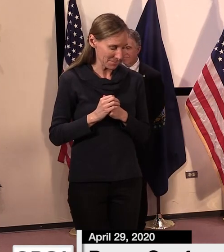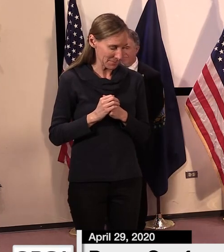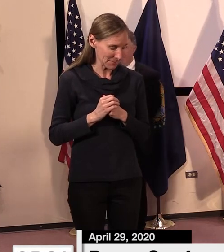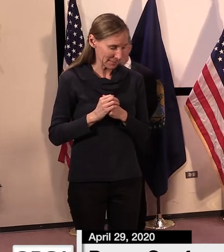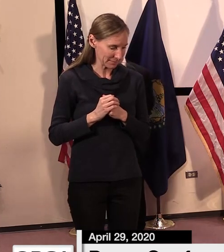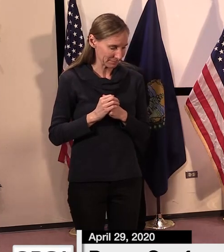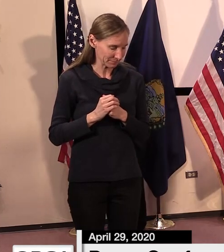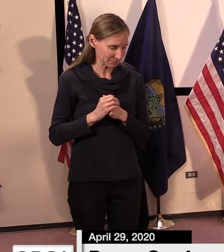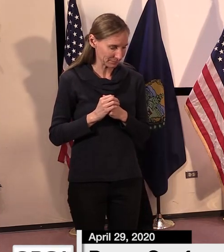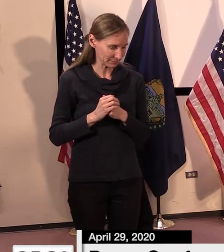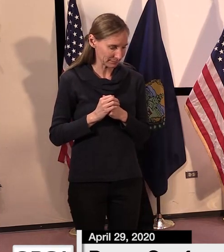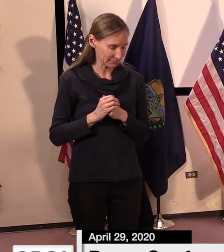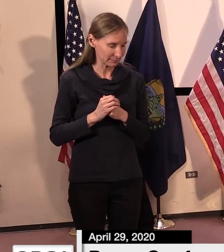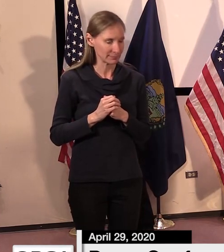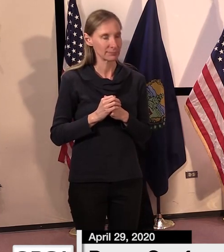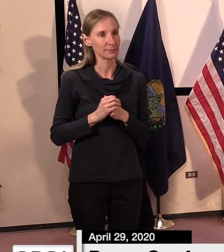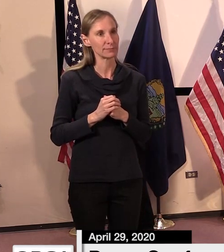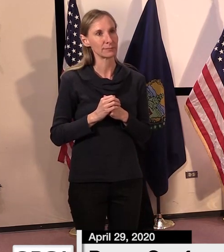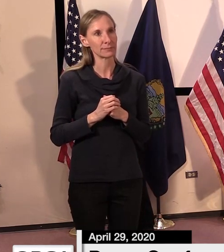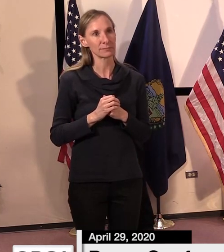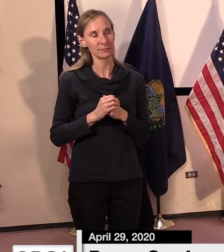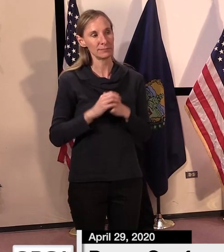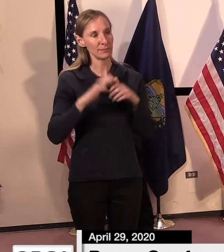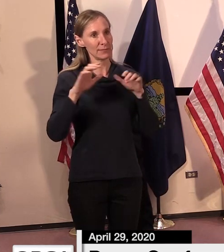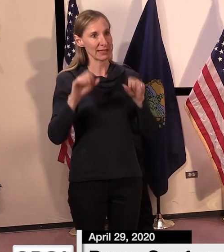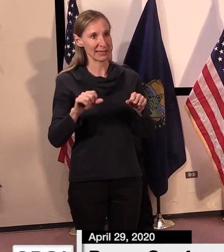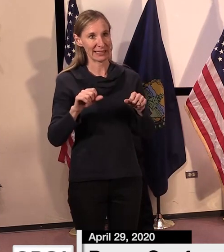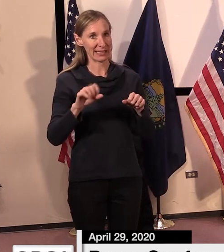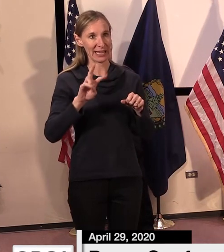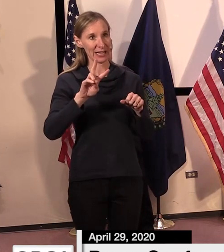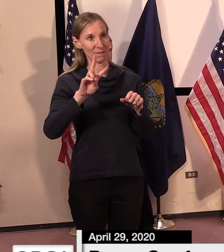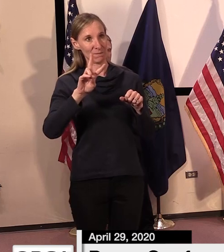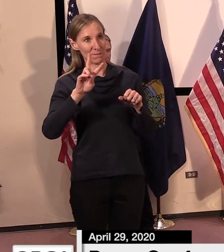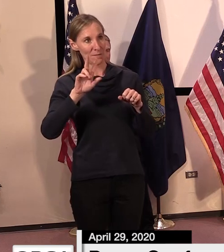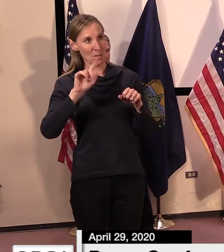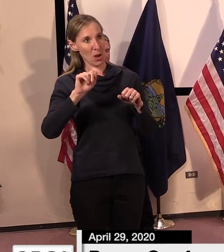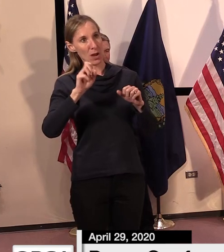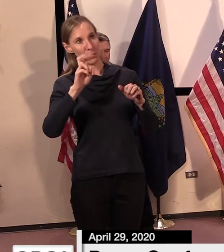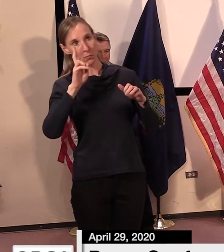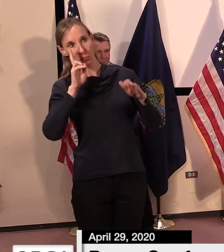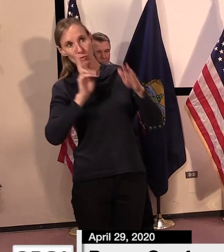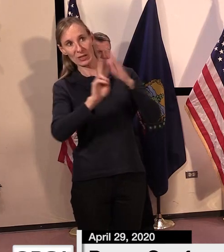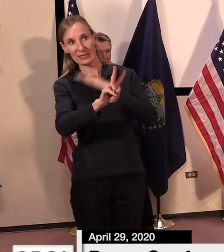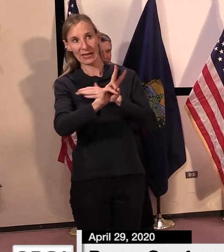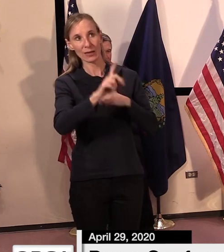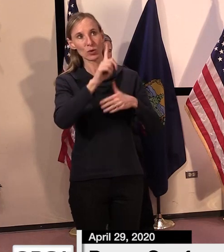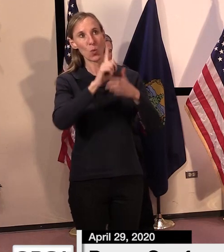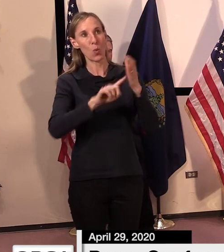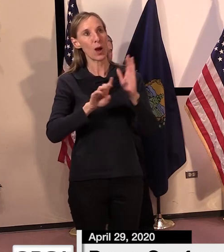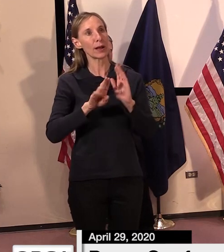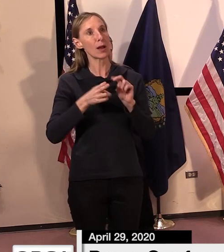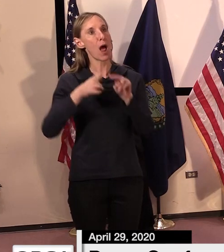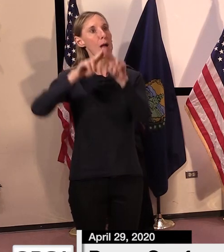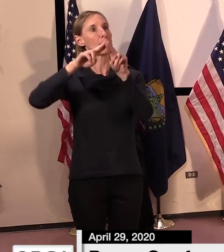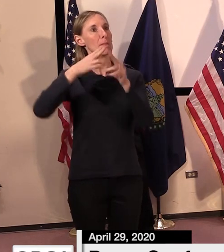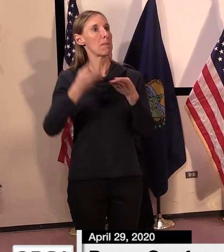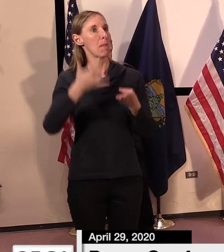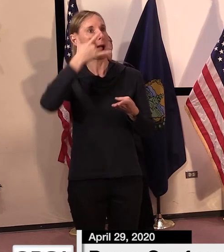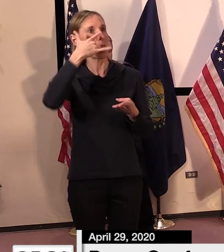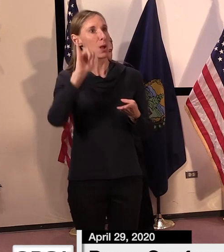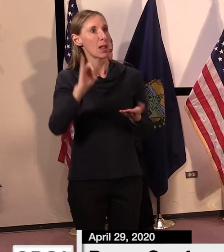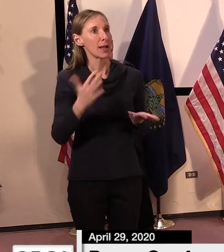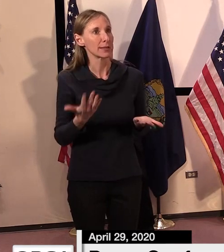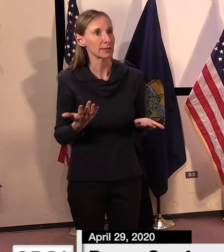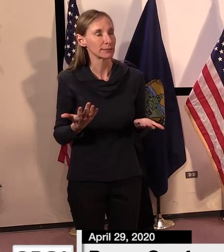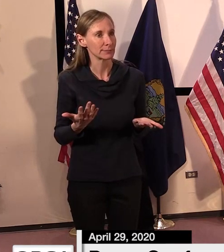model or predict the extent to which we might see a rise in cases, because